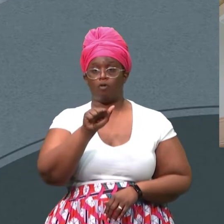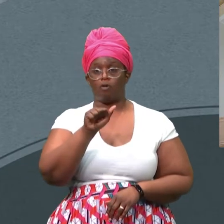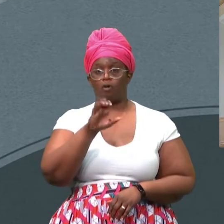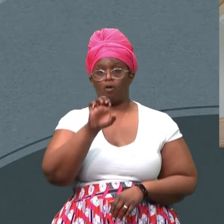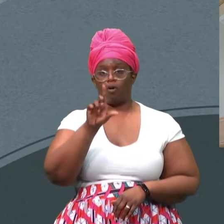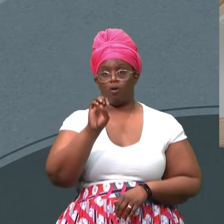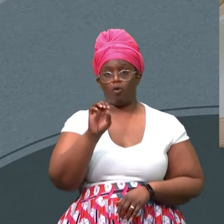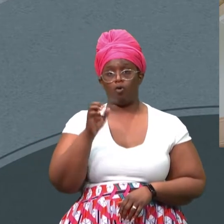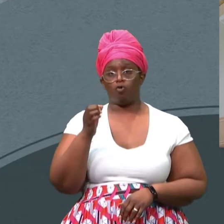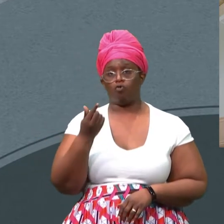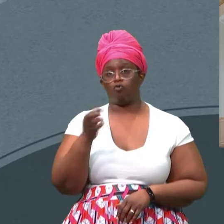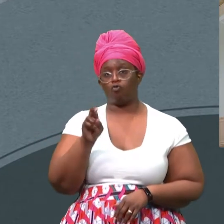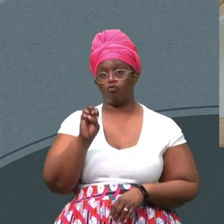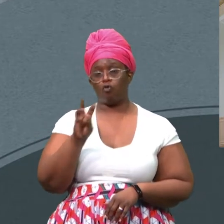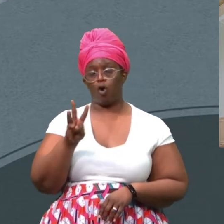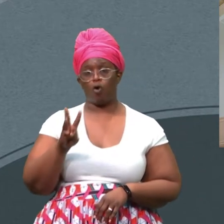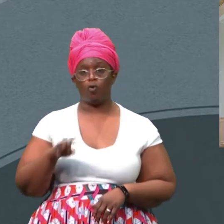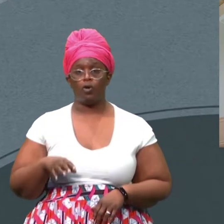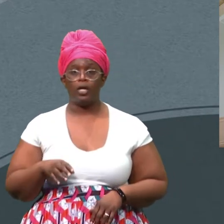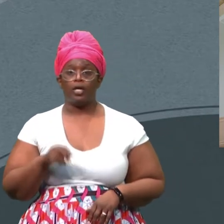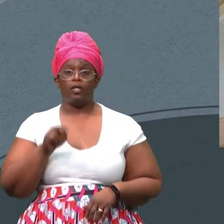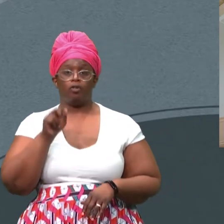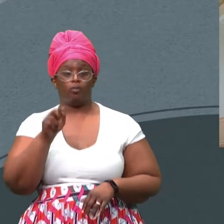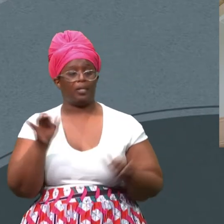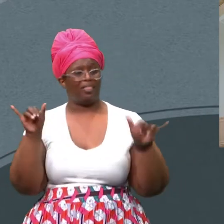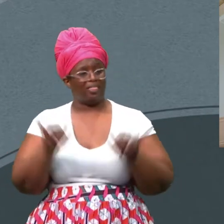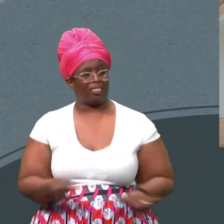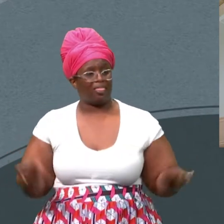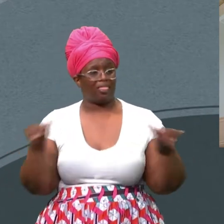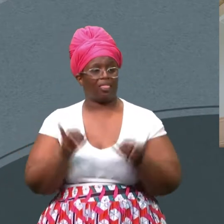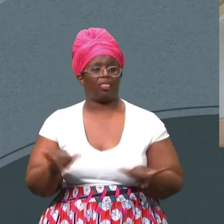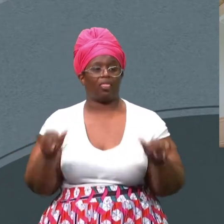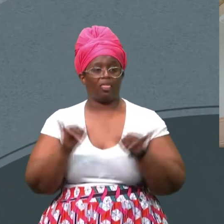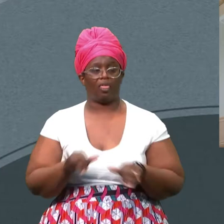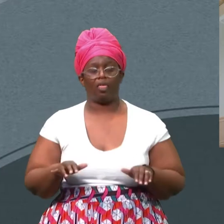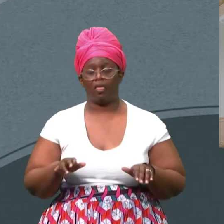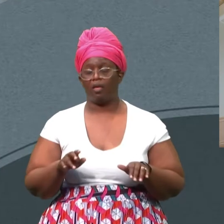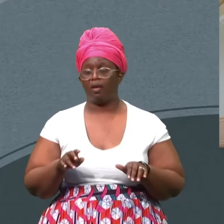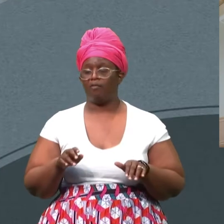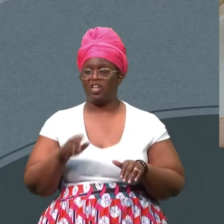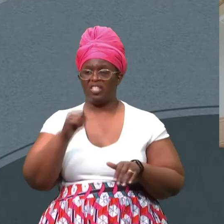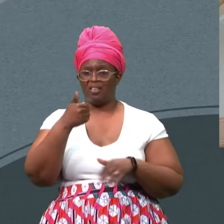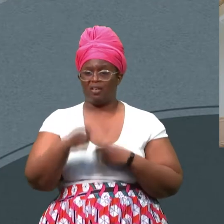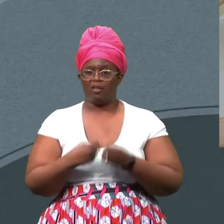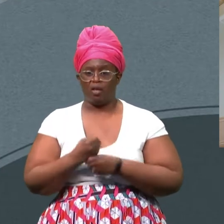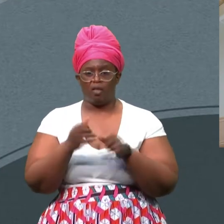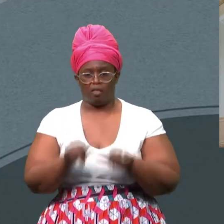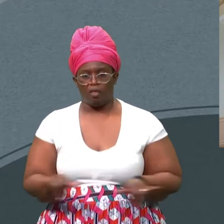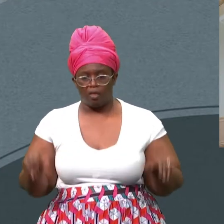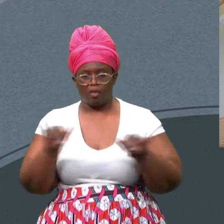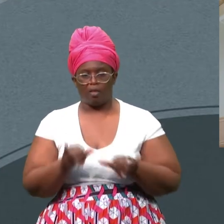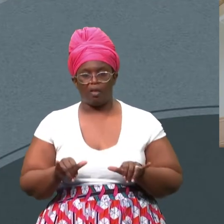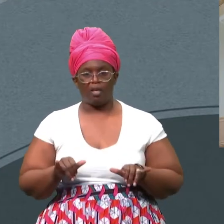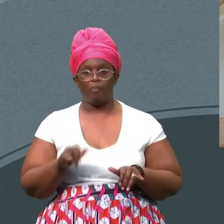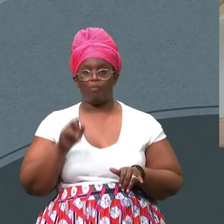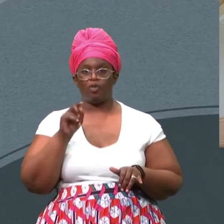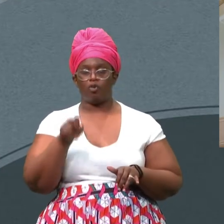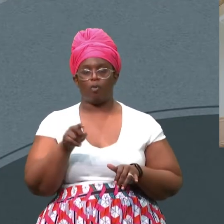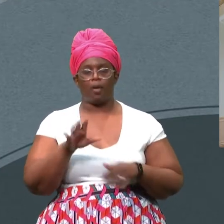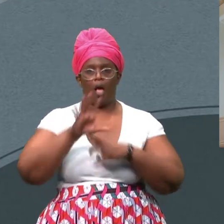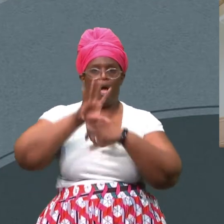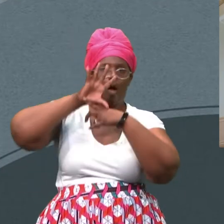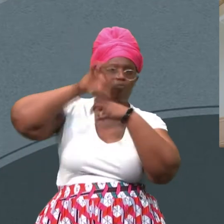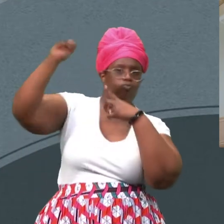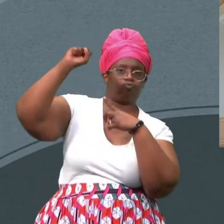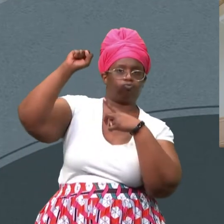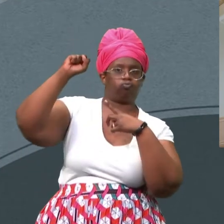unproductivity. And when I get done with you, I'm going to make the next 10 years to be so productive that it's going to totally